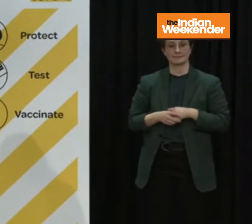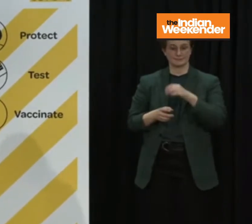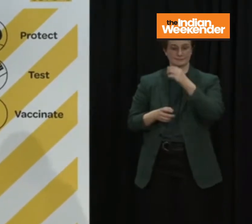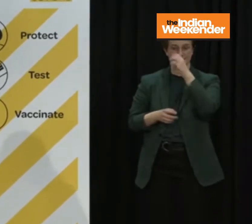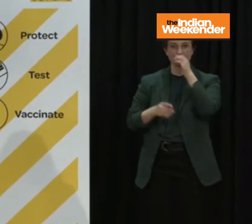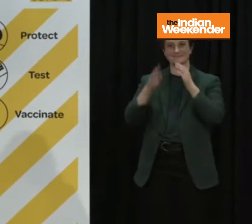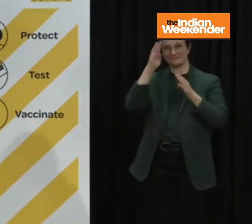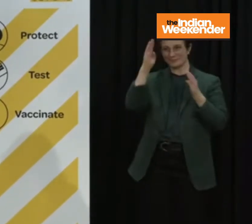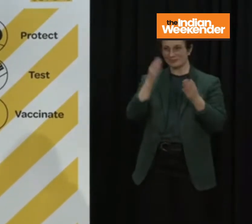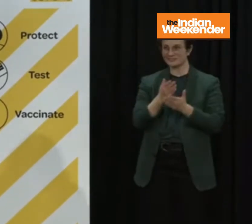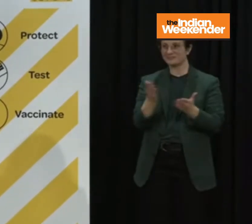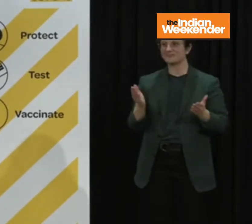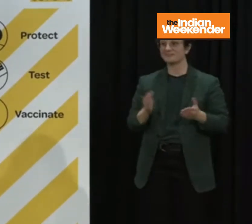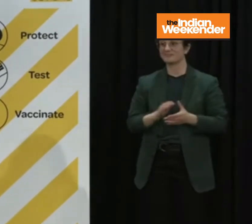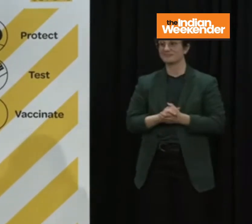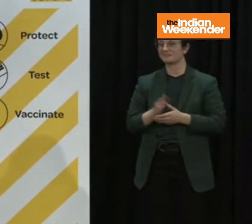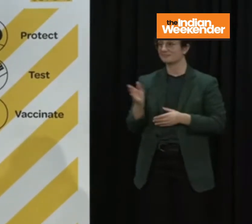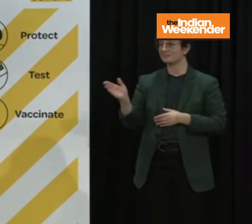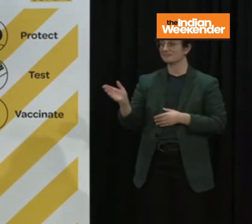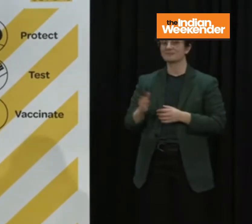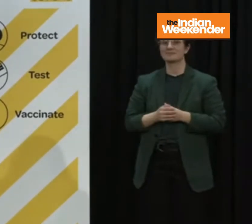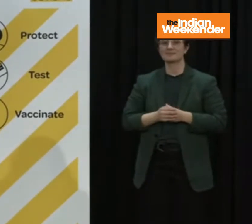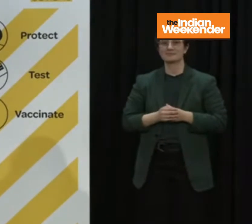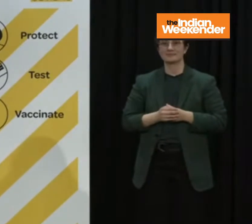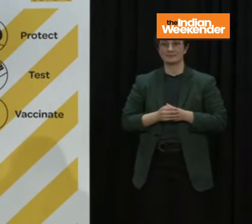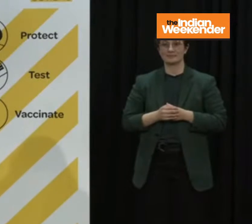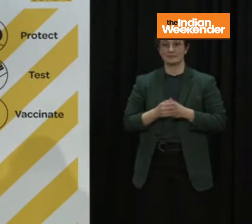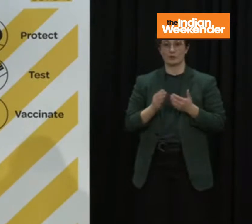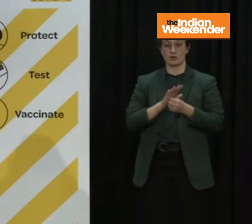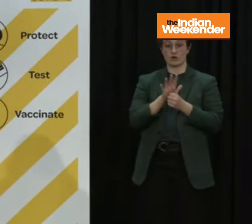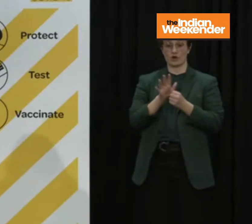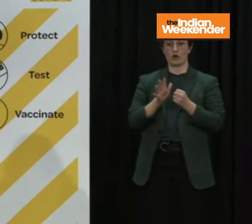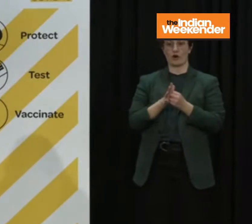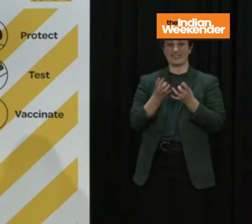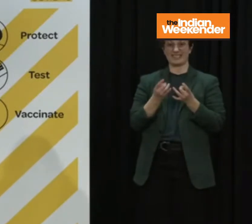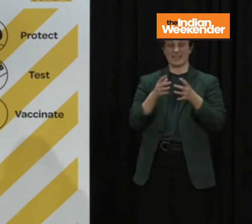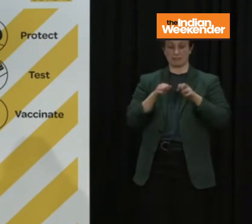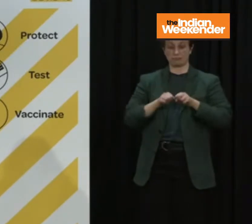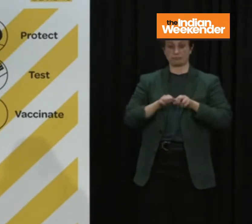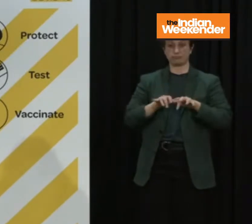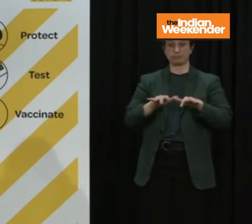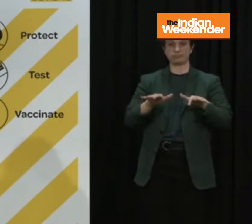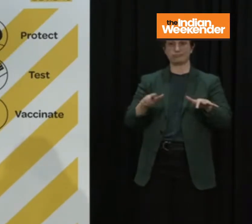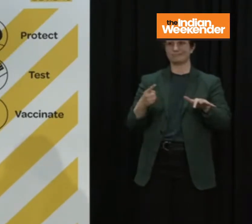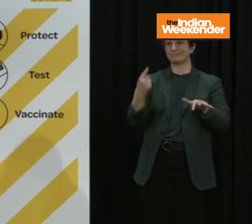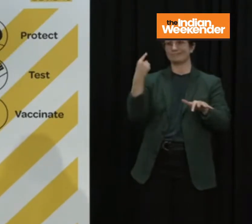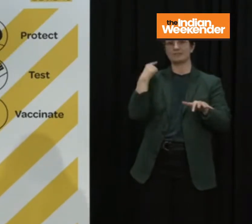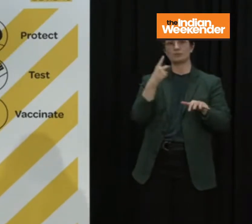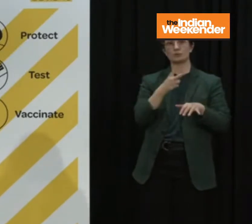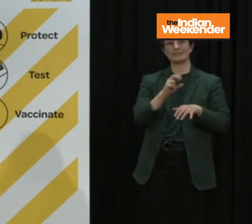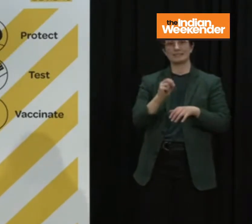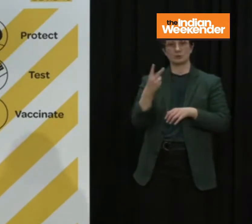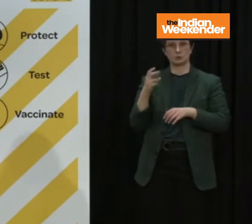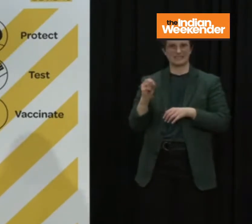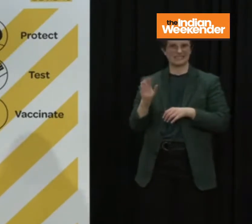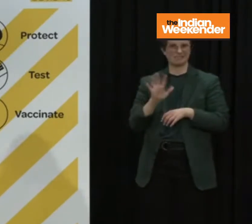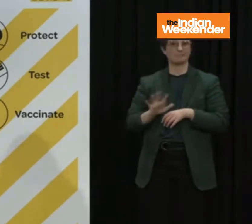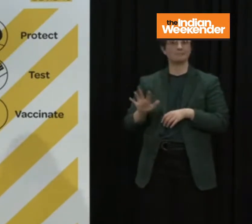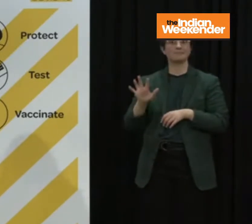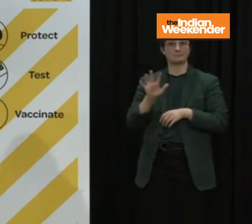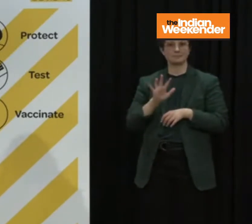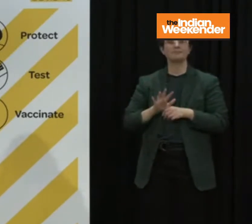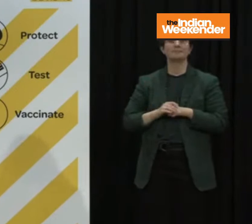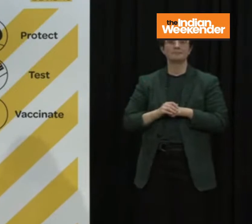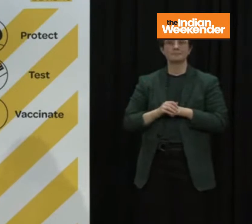Kia ora koutou. From the outset of the COVID-19 pandemic, we've used a range of methods to contain and control the virus, to